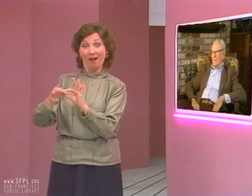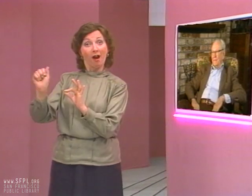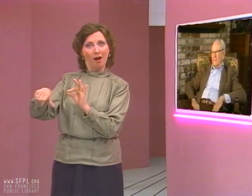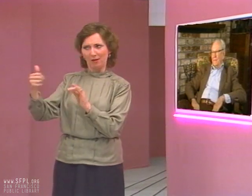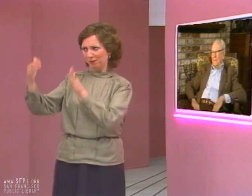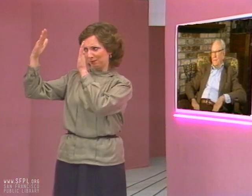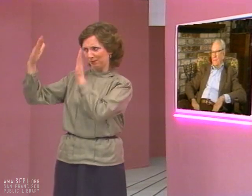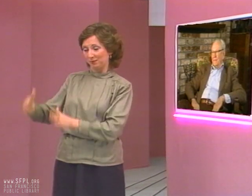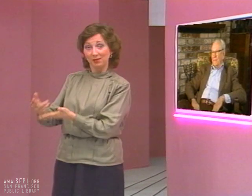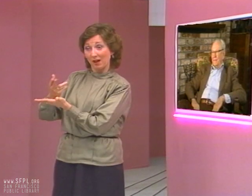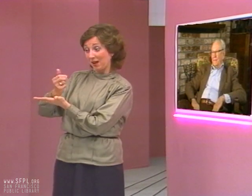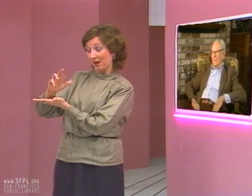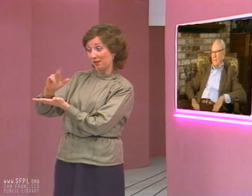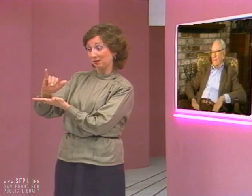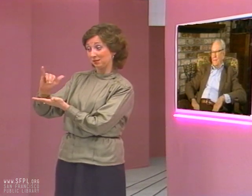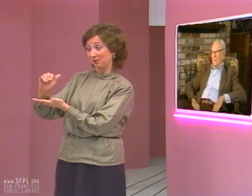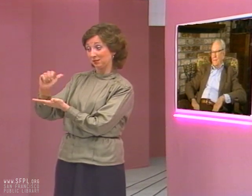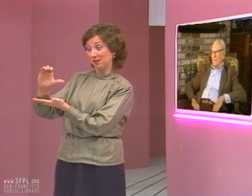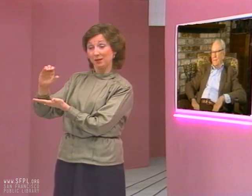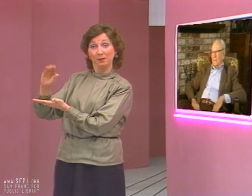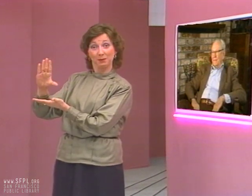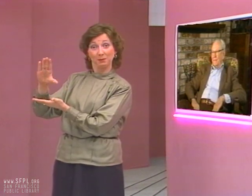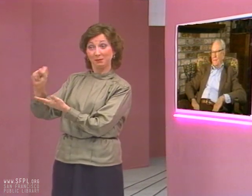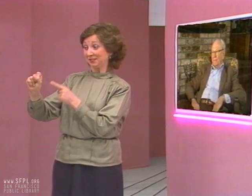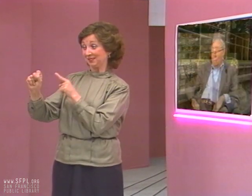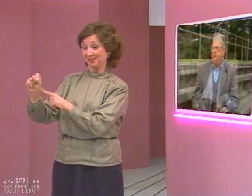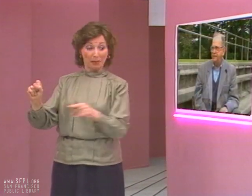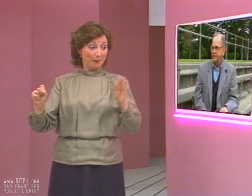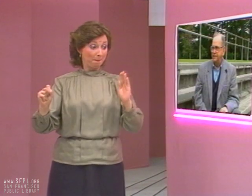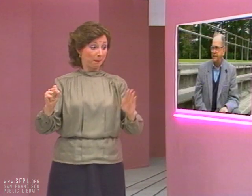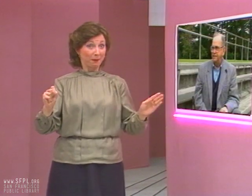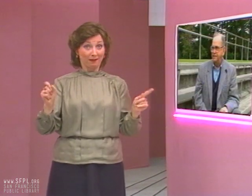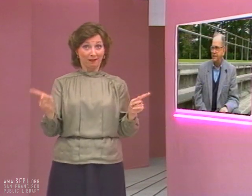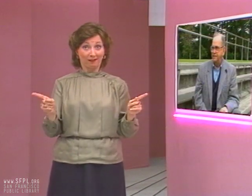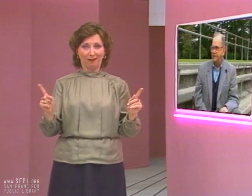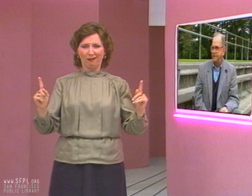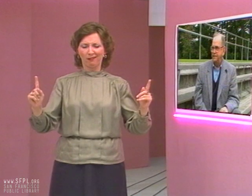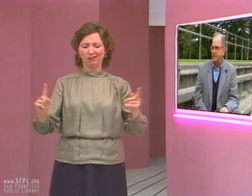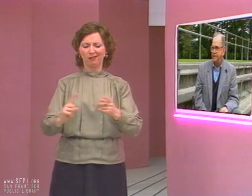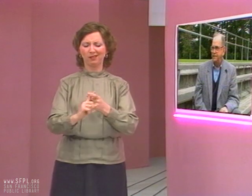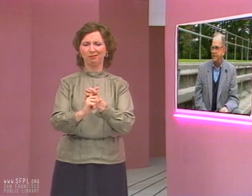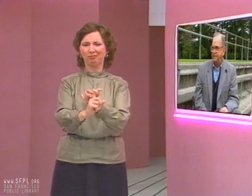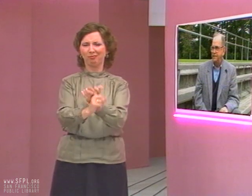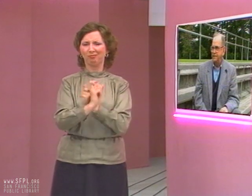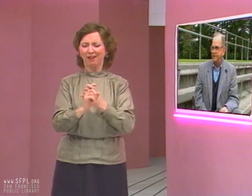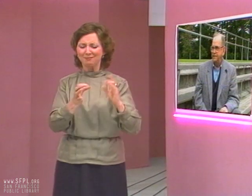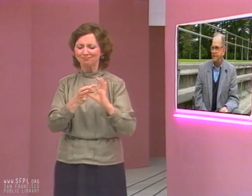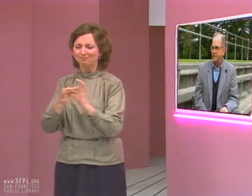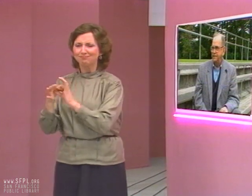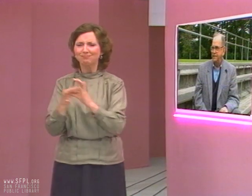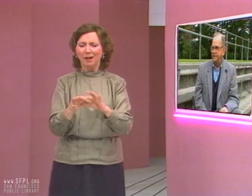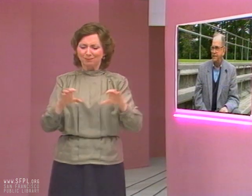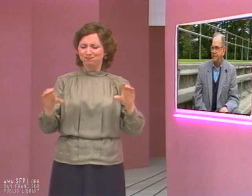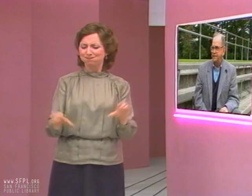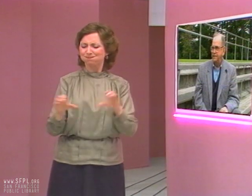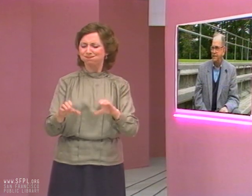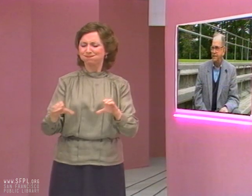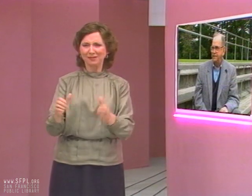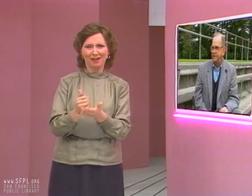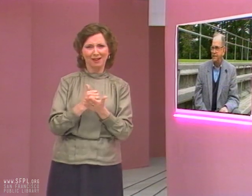One of Dr. Byrne's longtime friends is Harry Jacobs. As a matter of fact, Harry Jacobs was the first